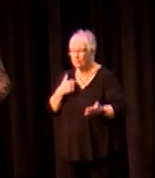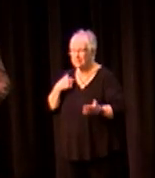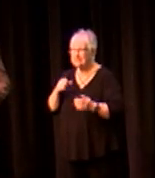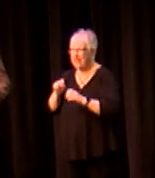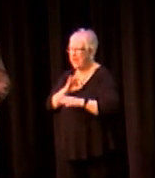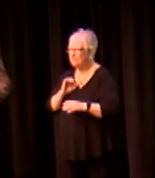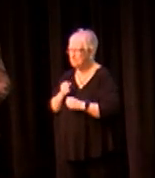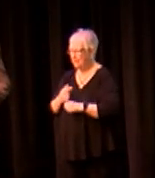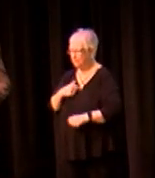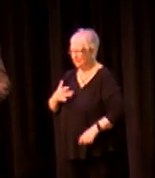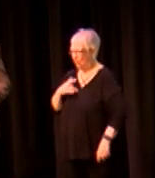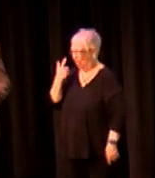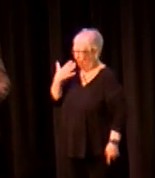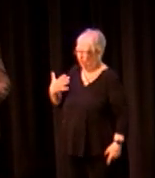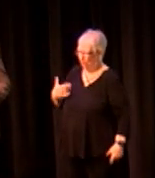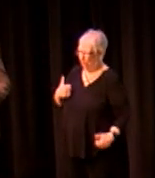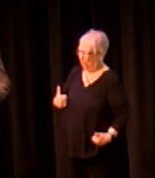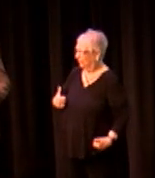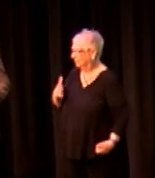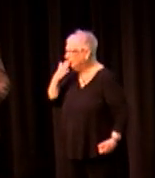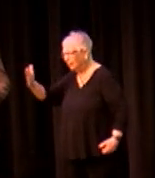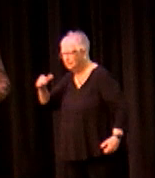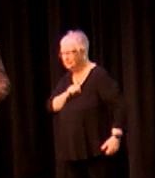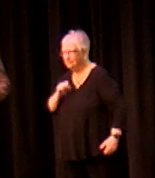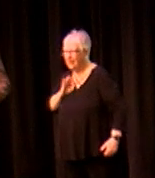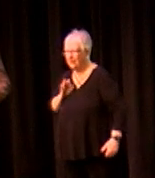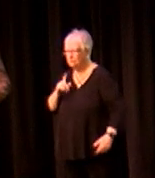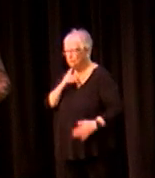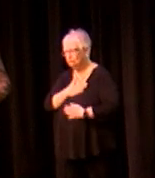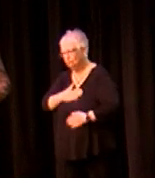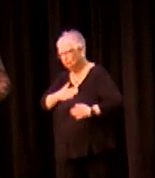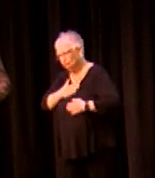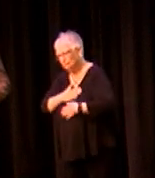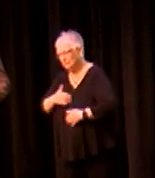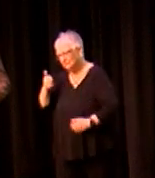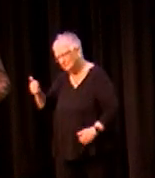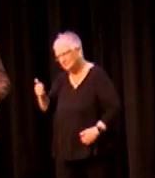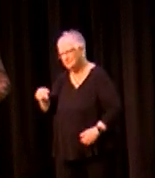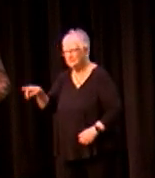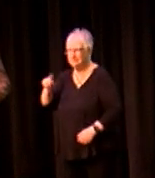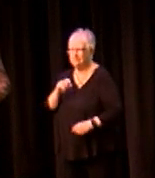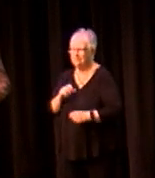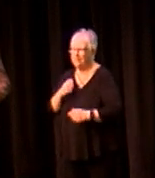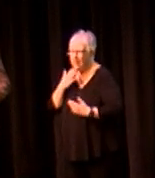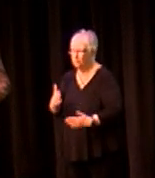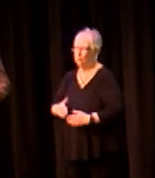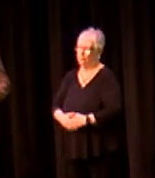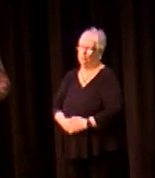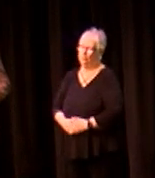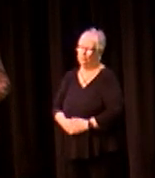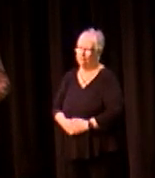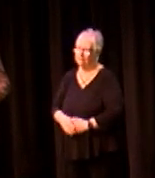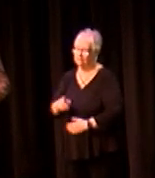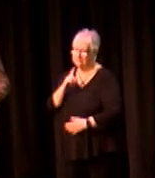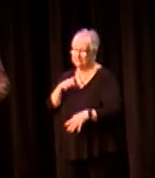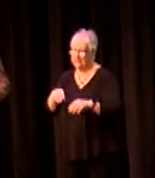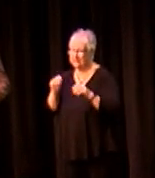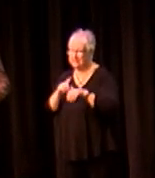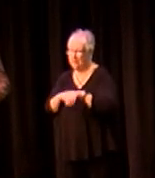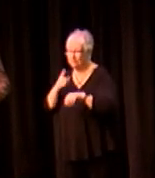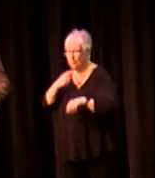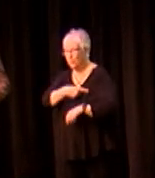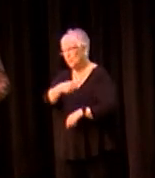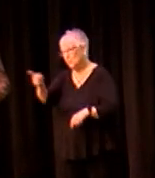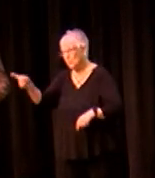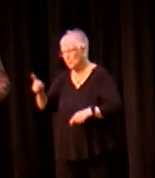And so I'm enormously appreciative of all of them. And again, just want to say thank you for taking time out of your schedule to be here today. We